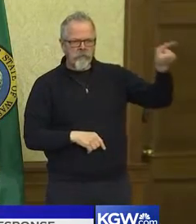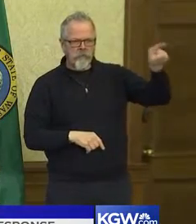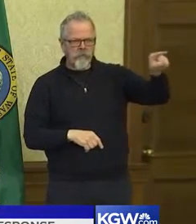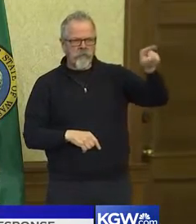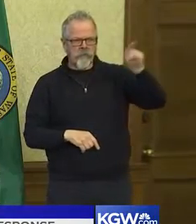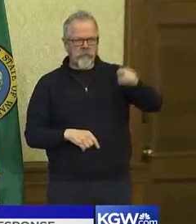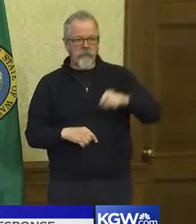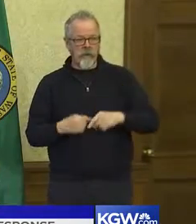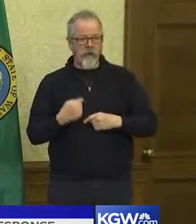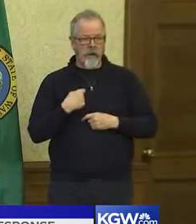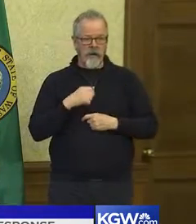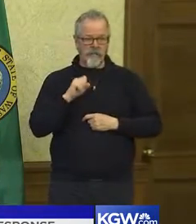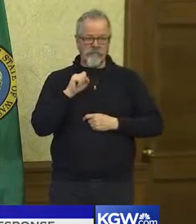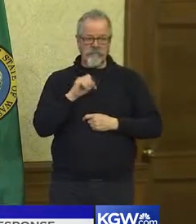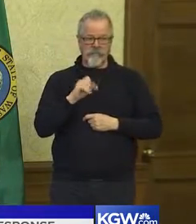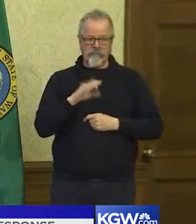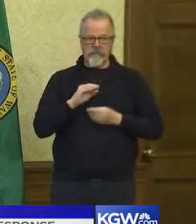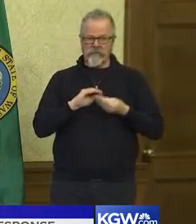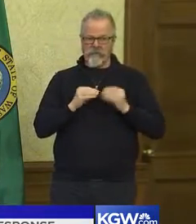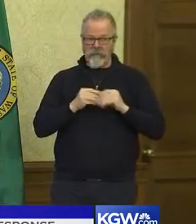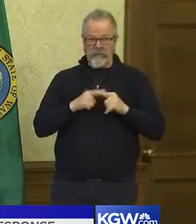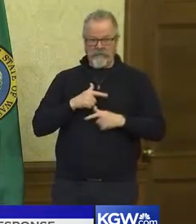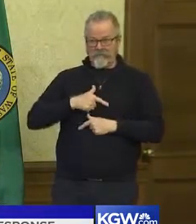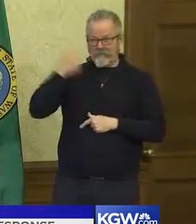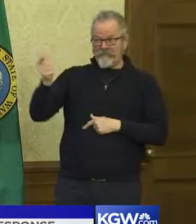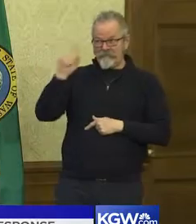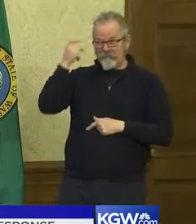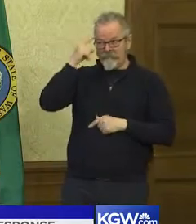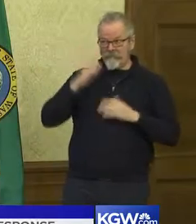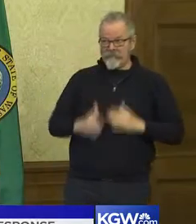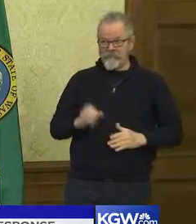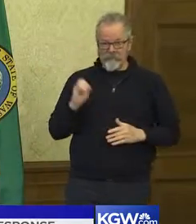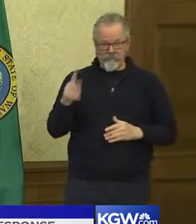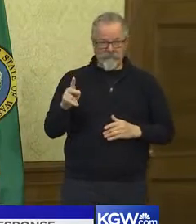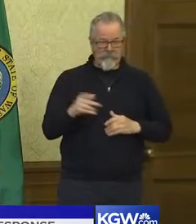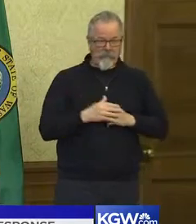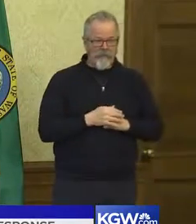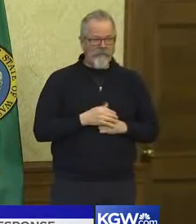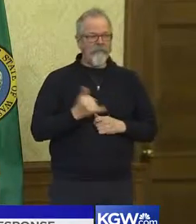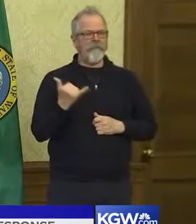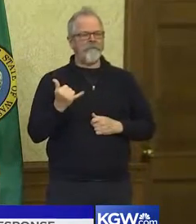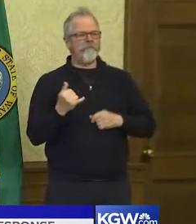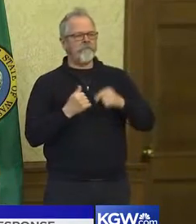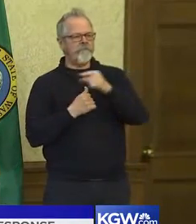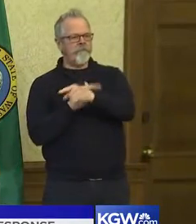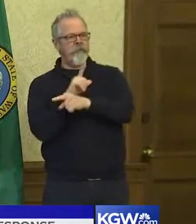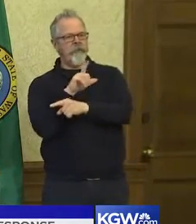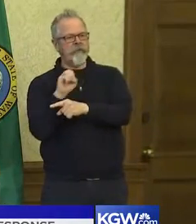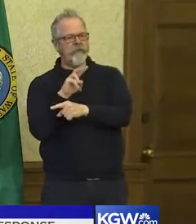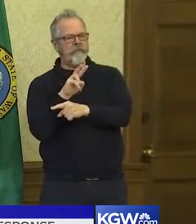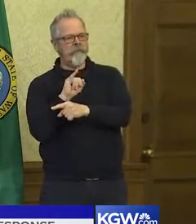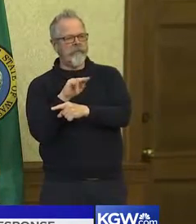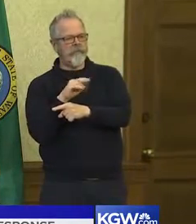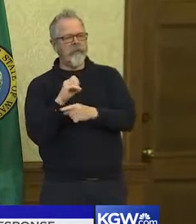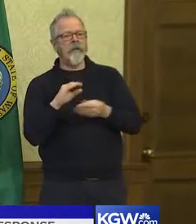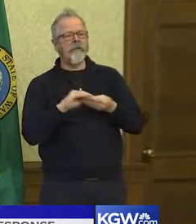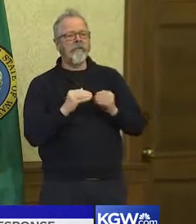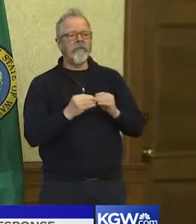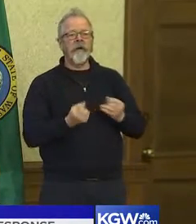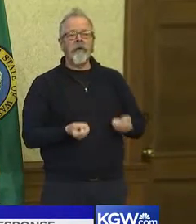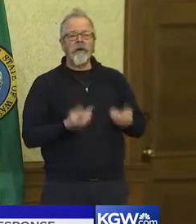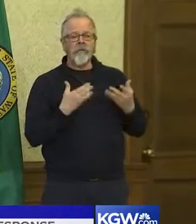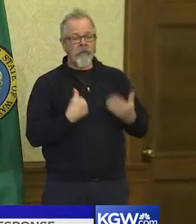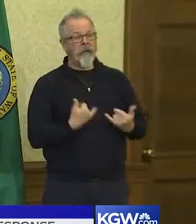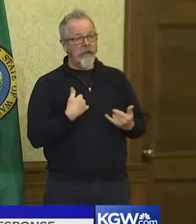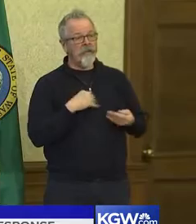protests. In terms of the numbers, we are digging into the number of people who have not